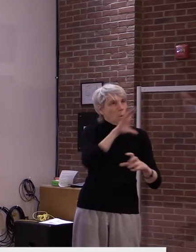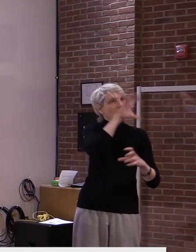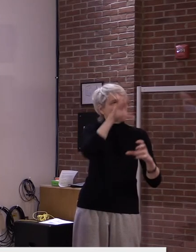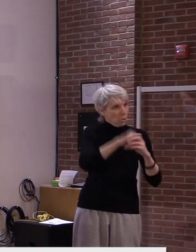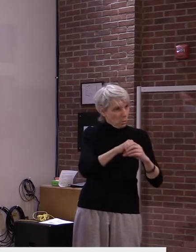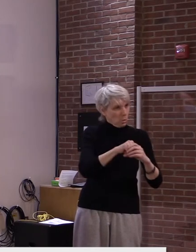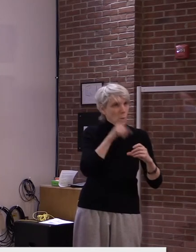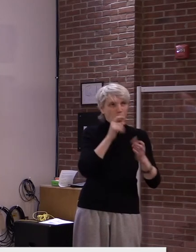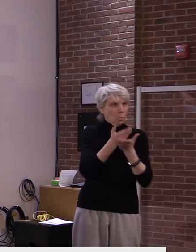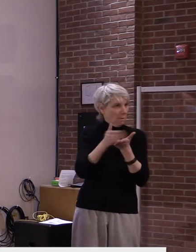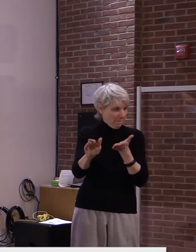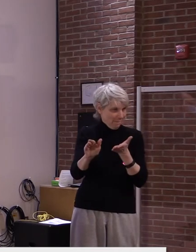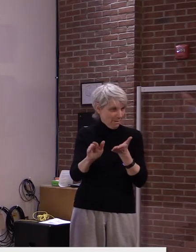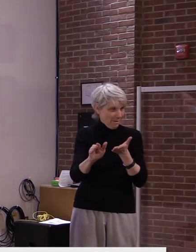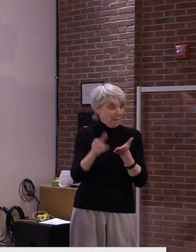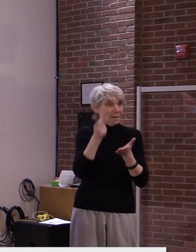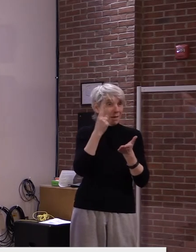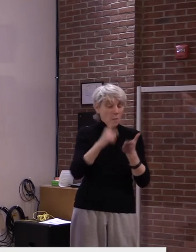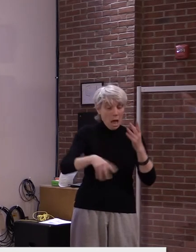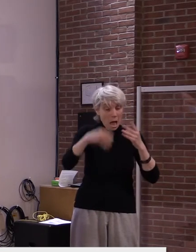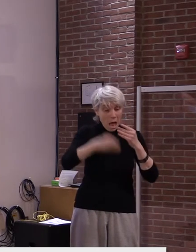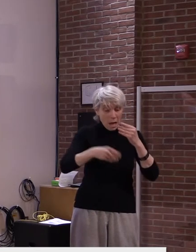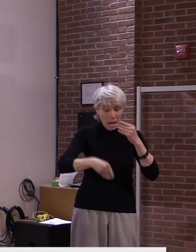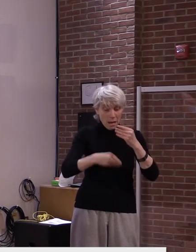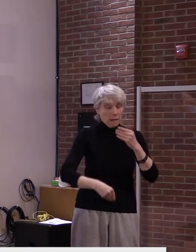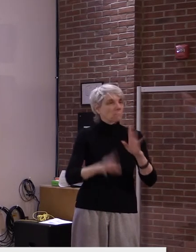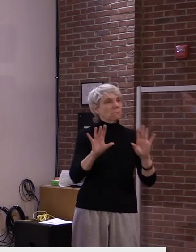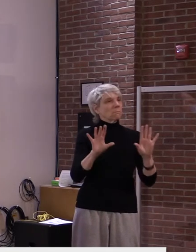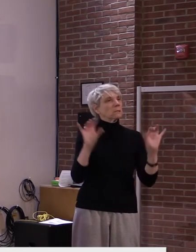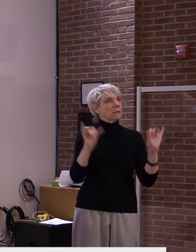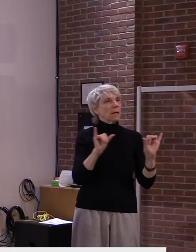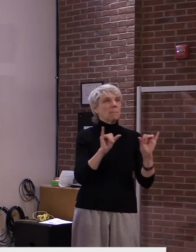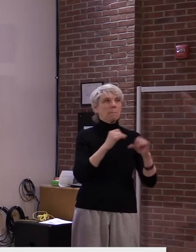just made sure that it's very clear what we're talking about.